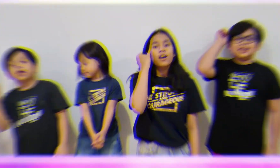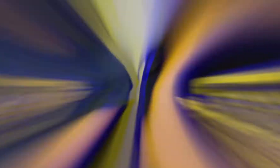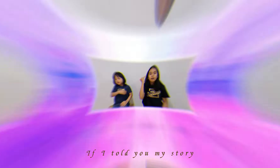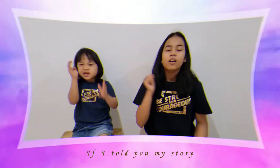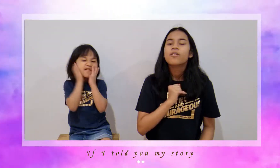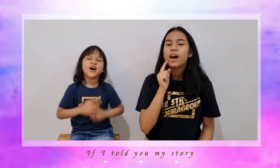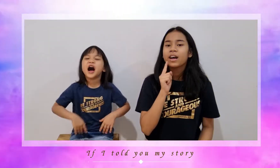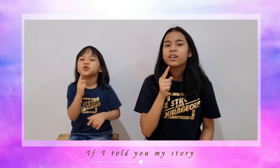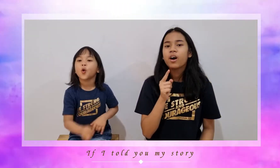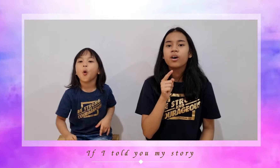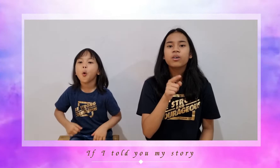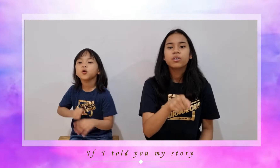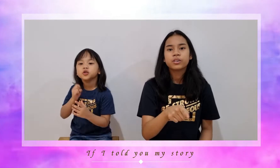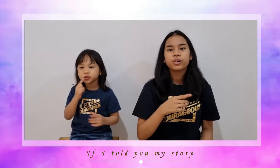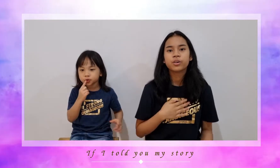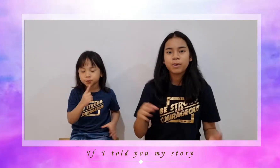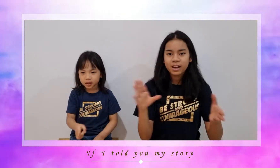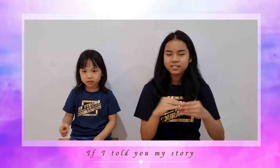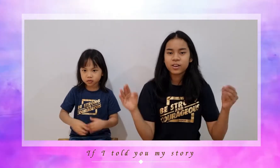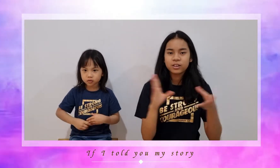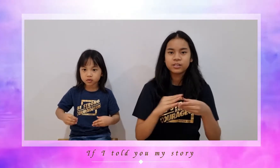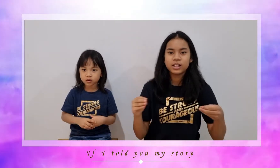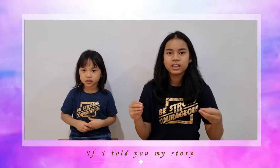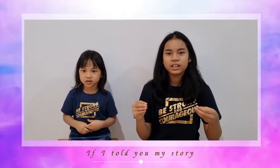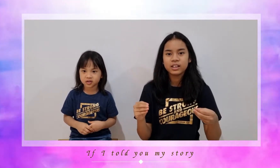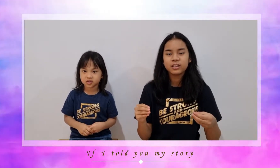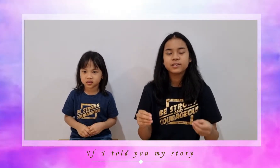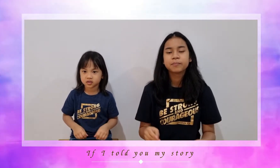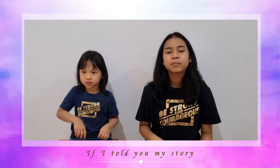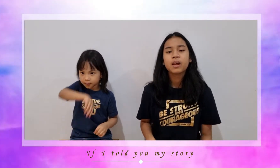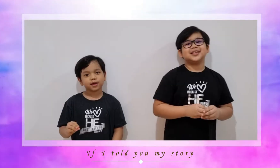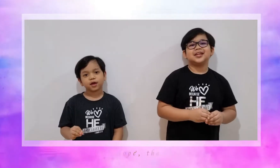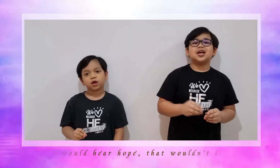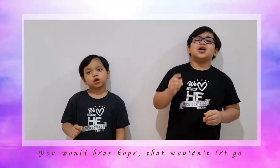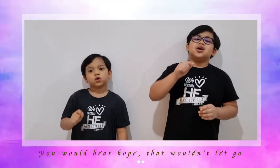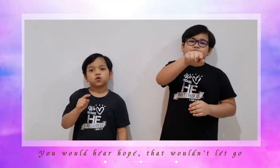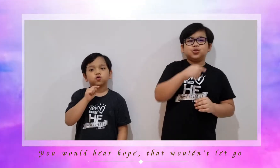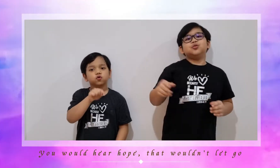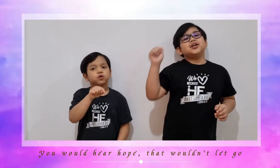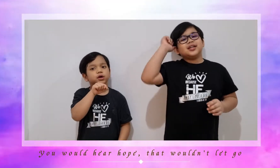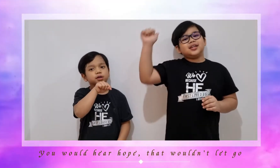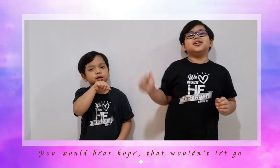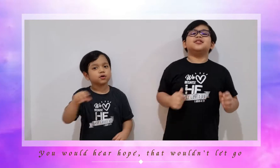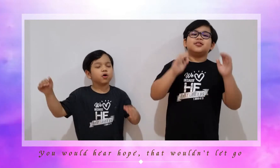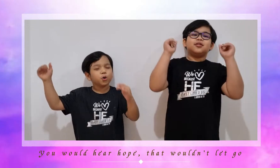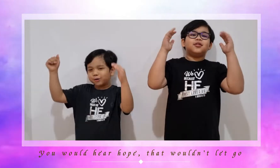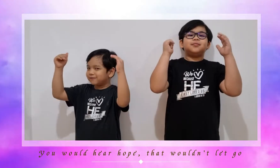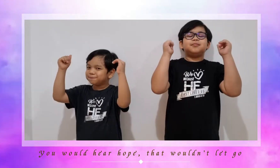If I told you my story You would hear hope